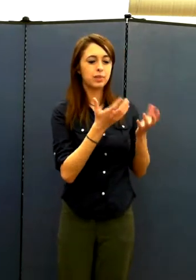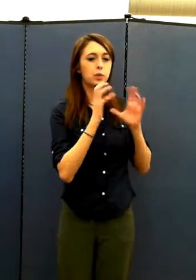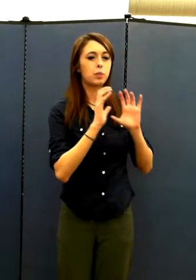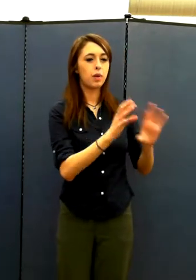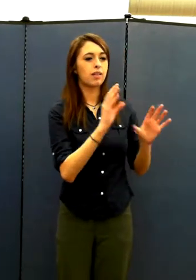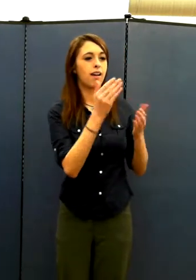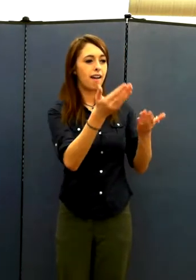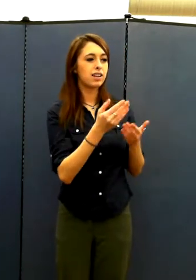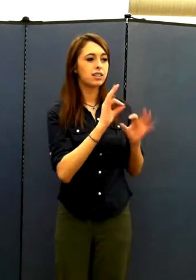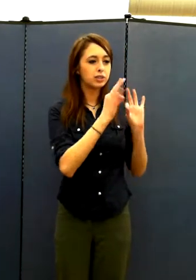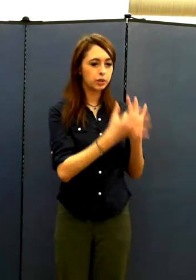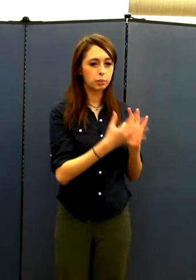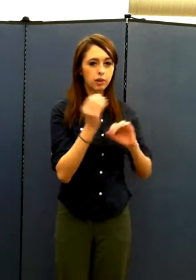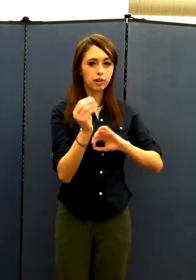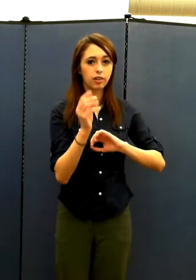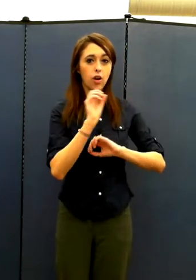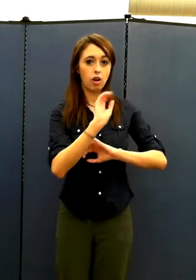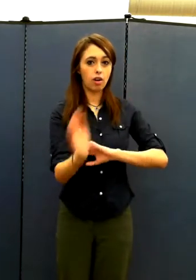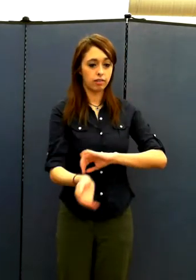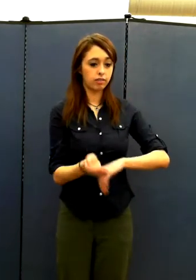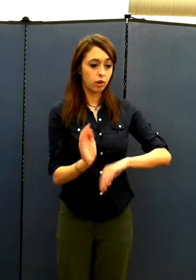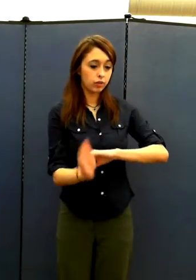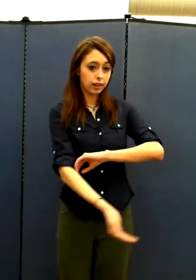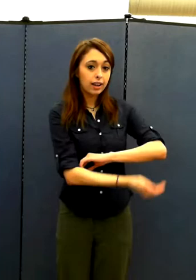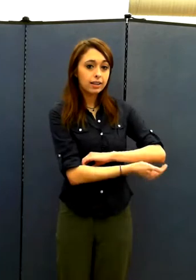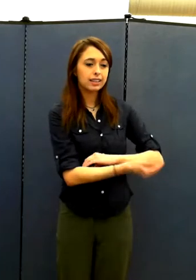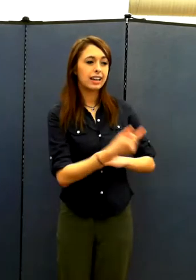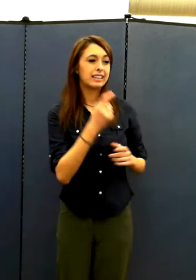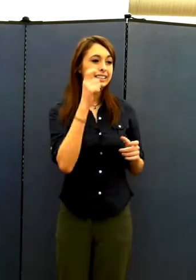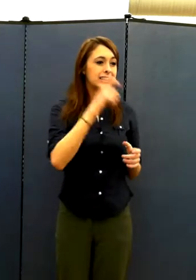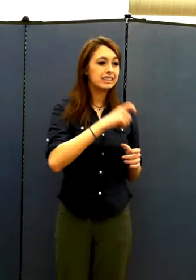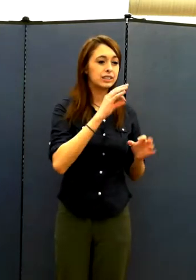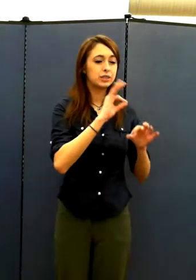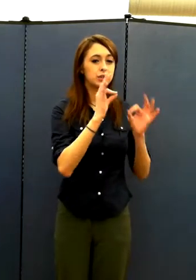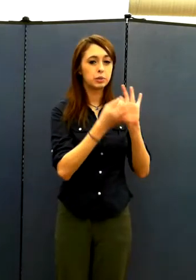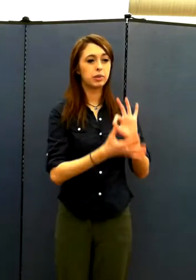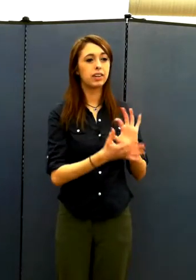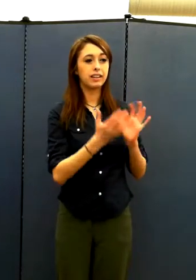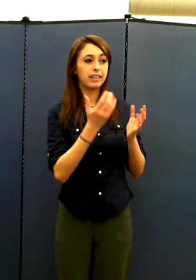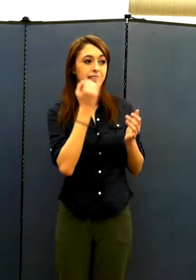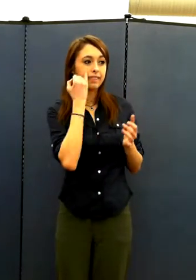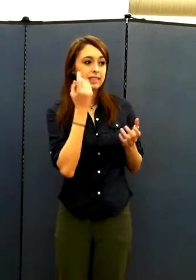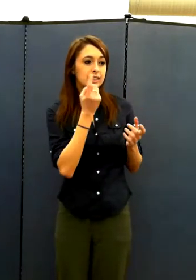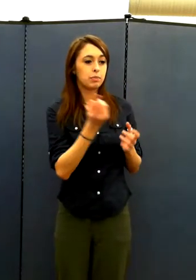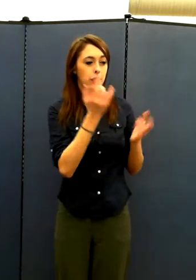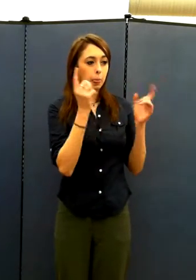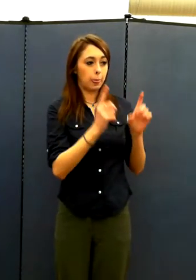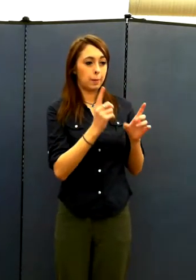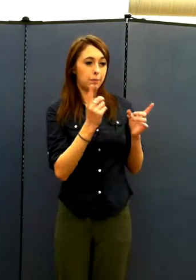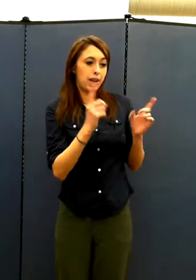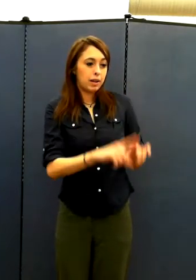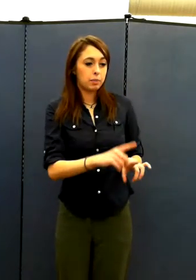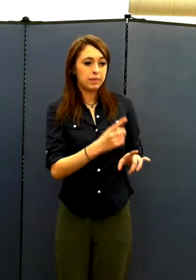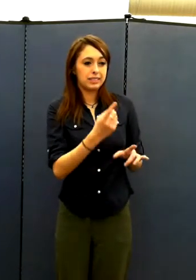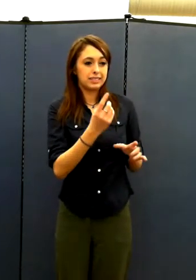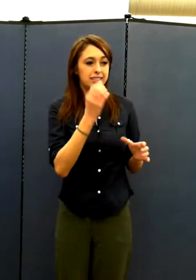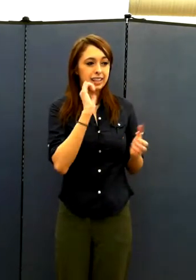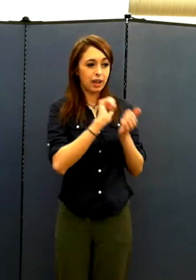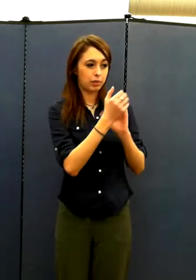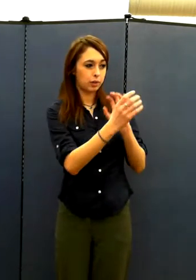But I need to have an interpreter overnight because if something happens, how are they going to communicate with me? Blah, blah, blah, blah. And so I was telling the lady,